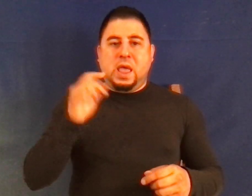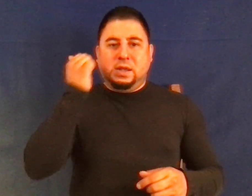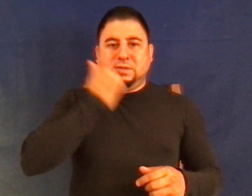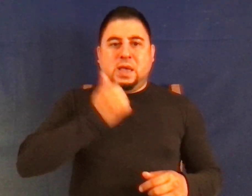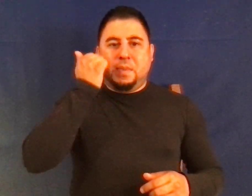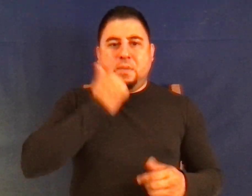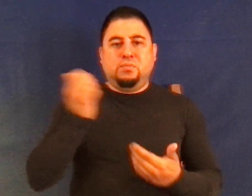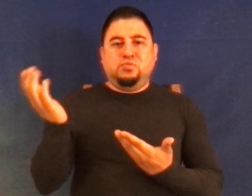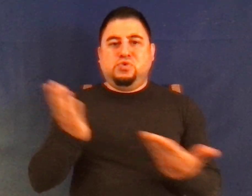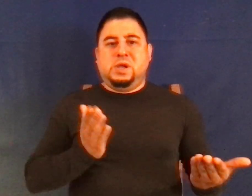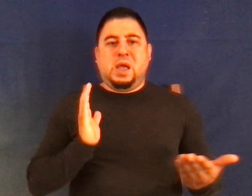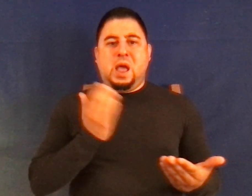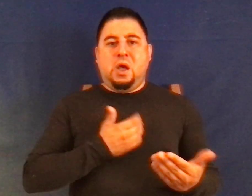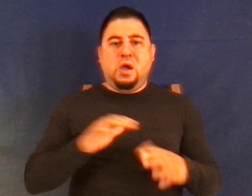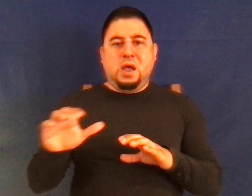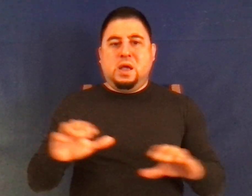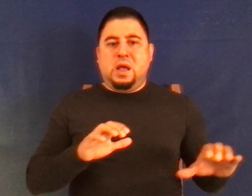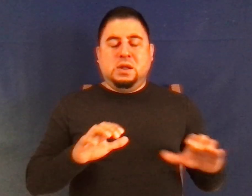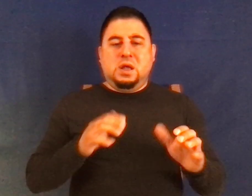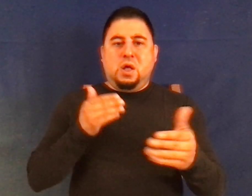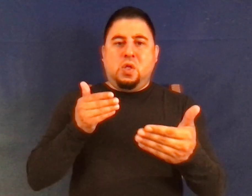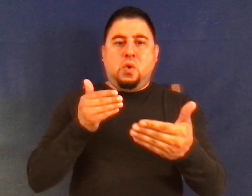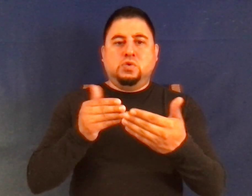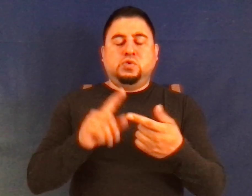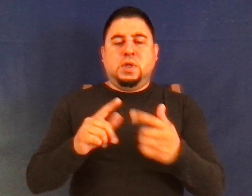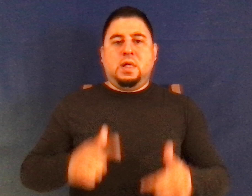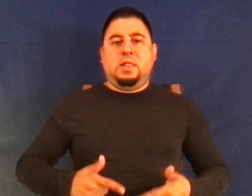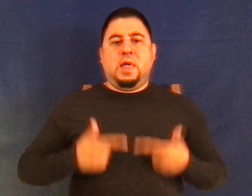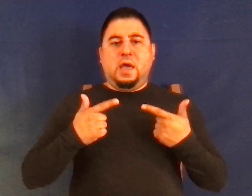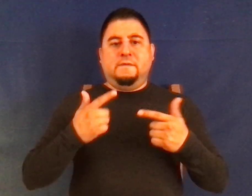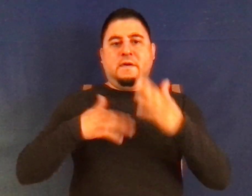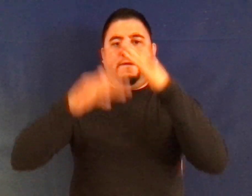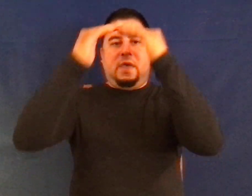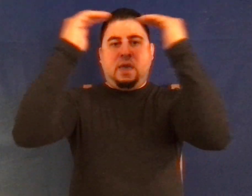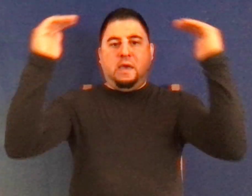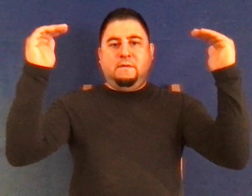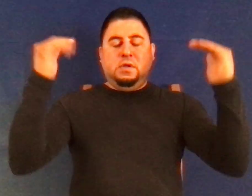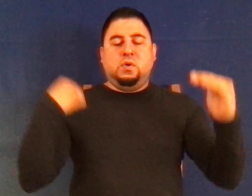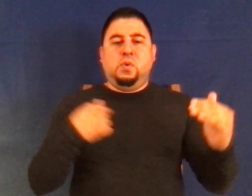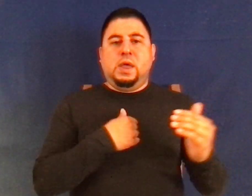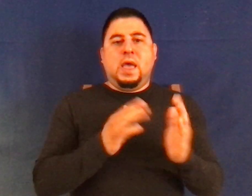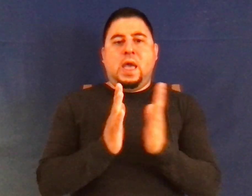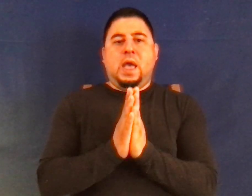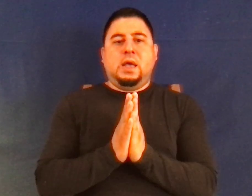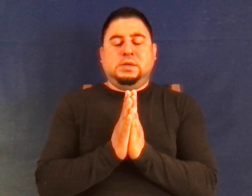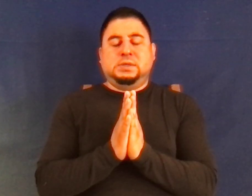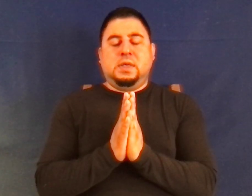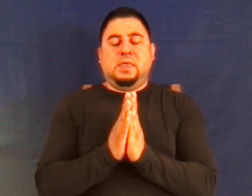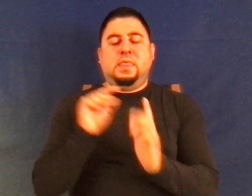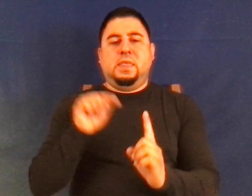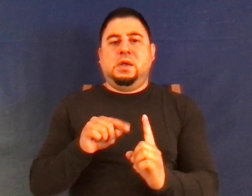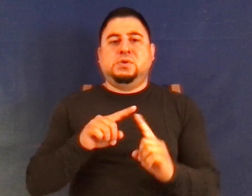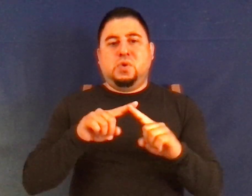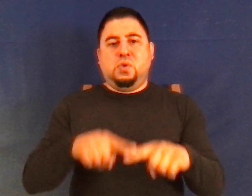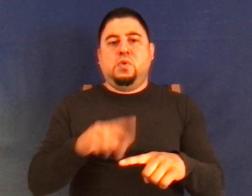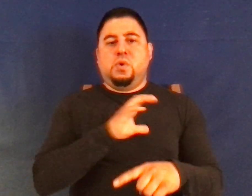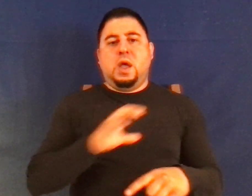our conduct closer to the life of heaven. We ask this through Christ our Lord.